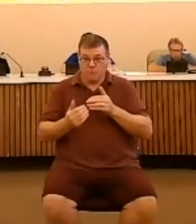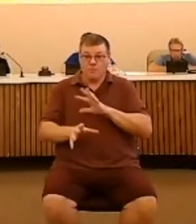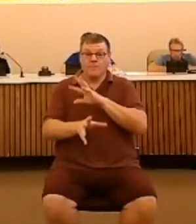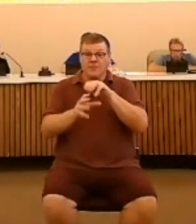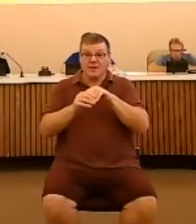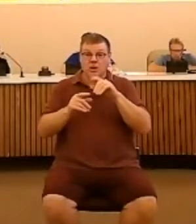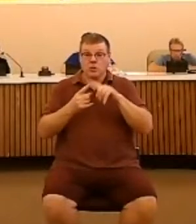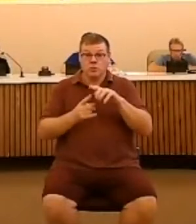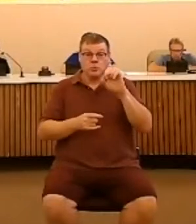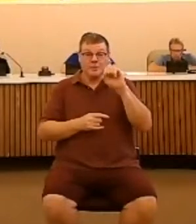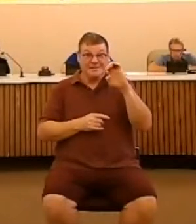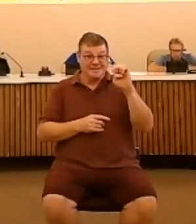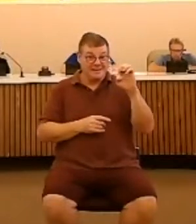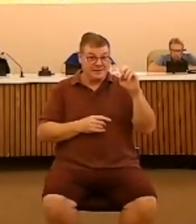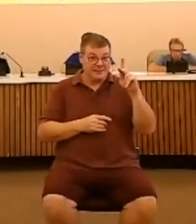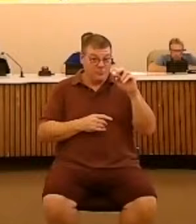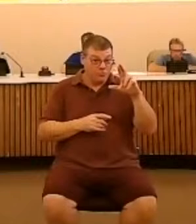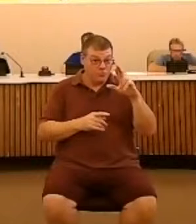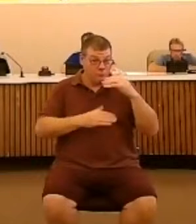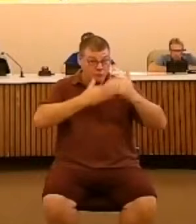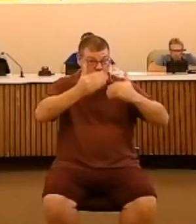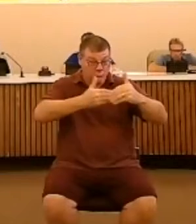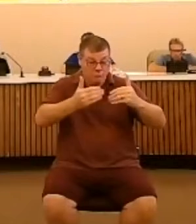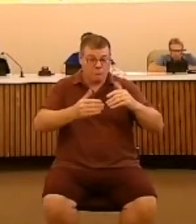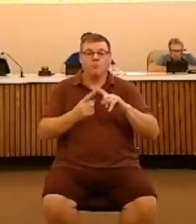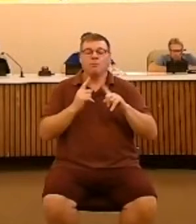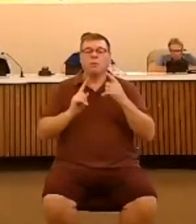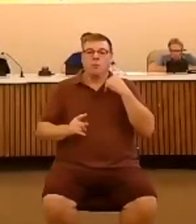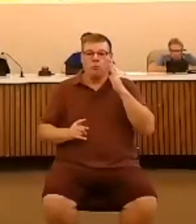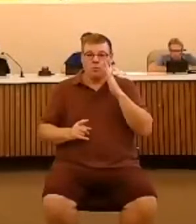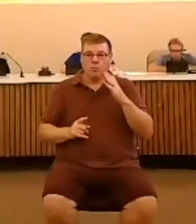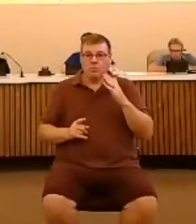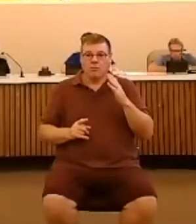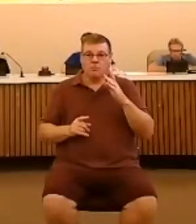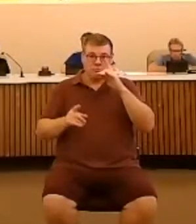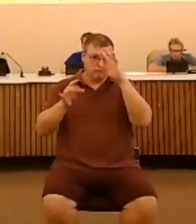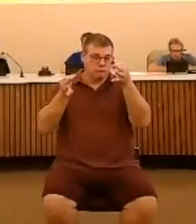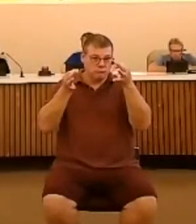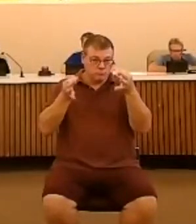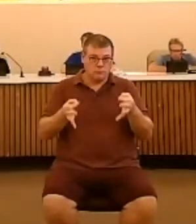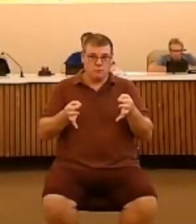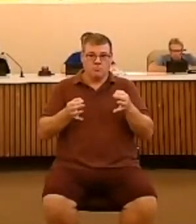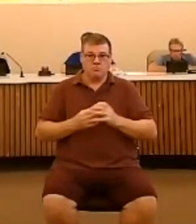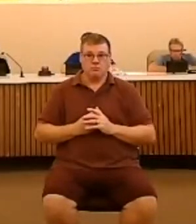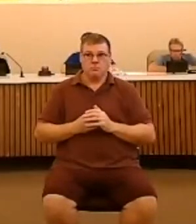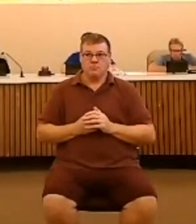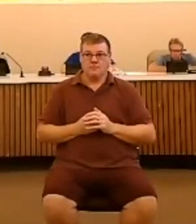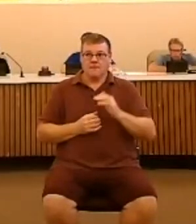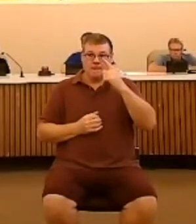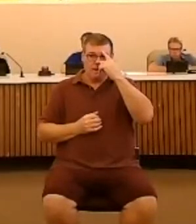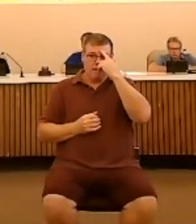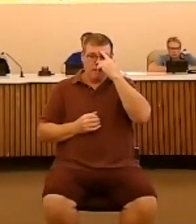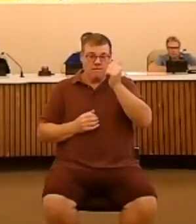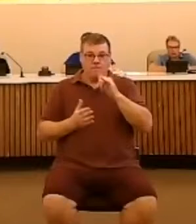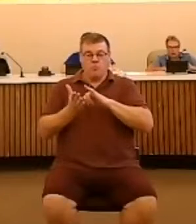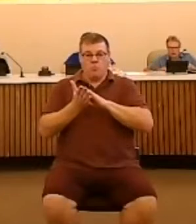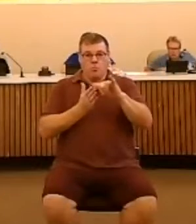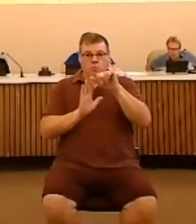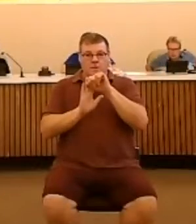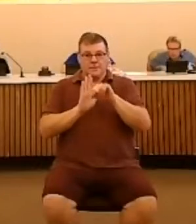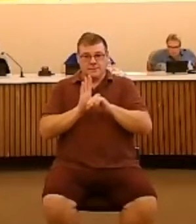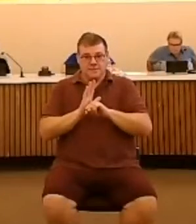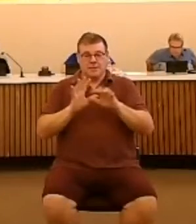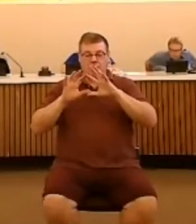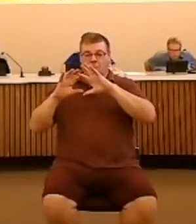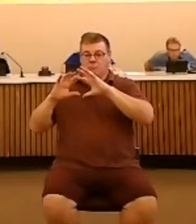to the seeker process, we will be determining, because it's a New York State